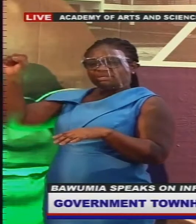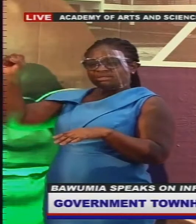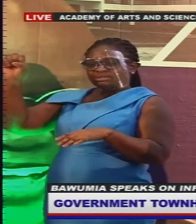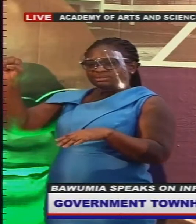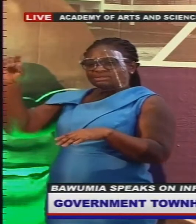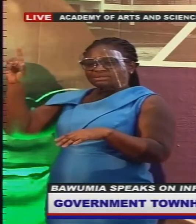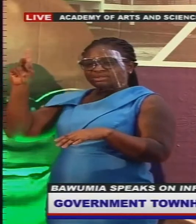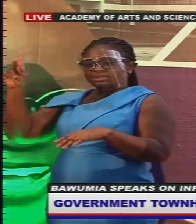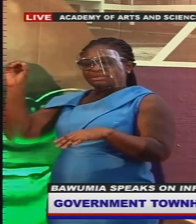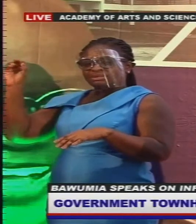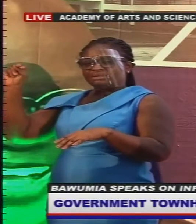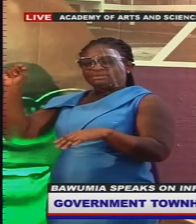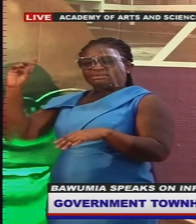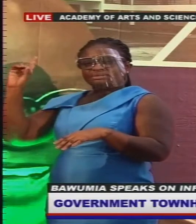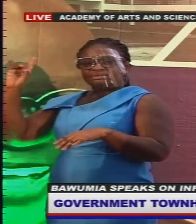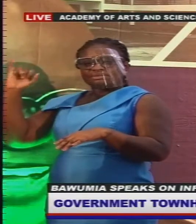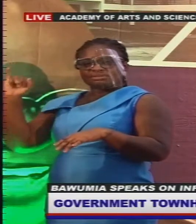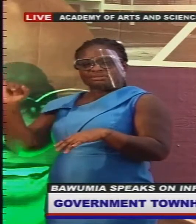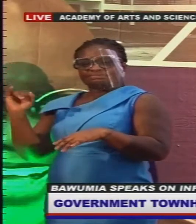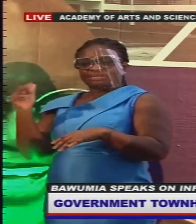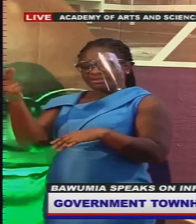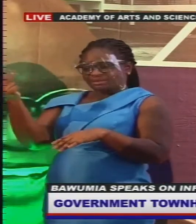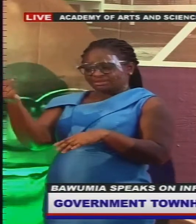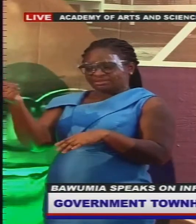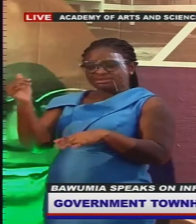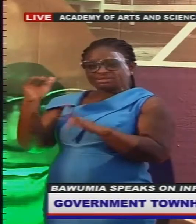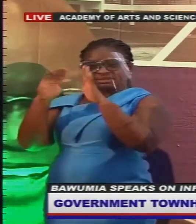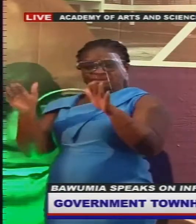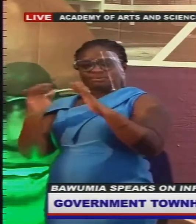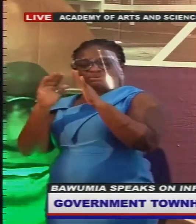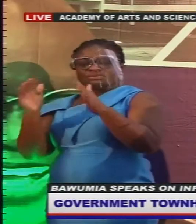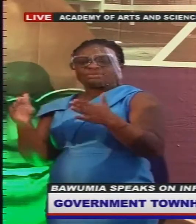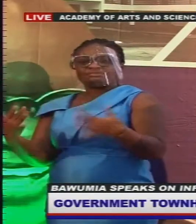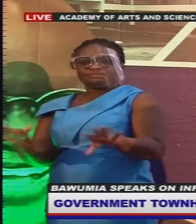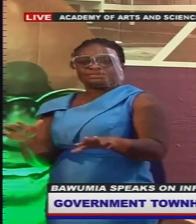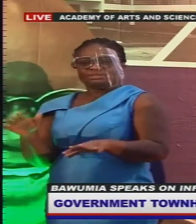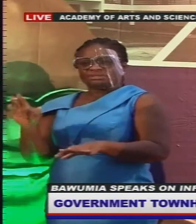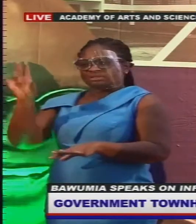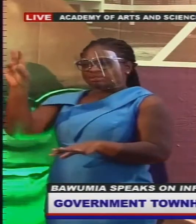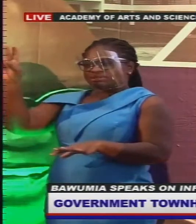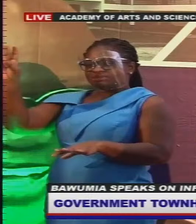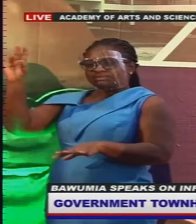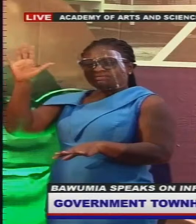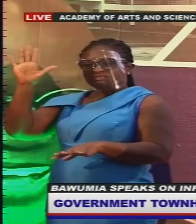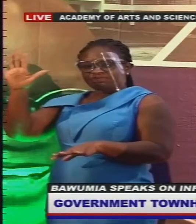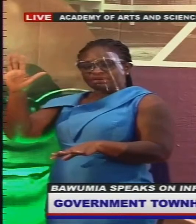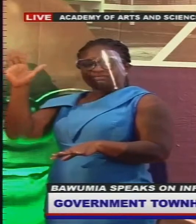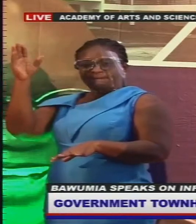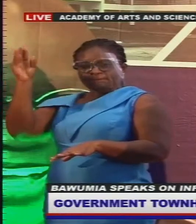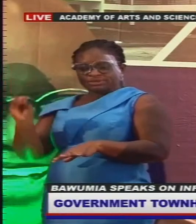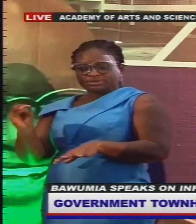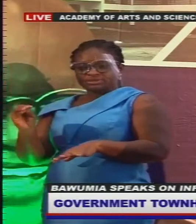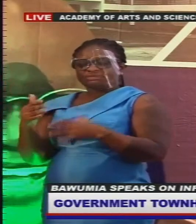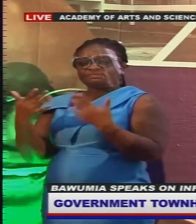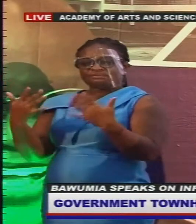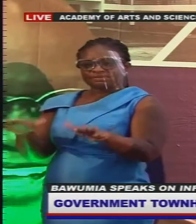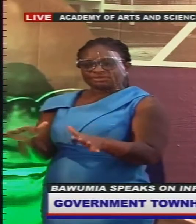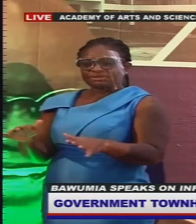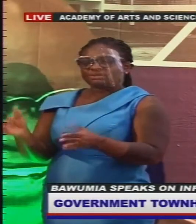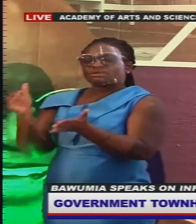Ituma Estate project, 13 housing units, the 75% complete. And in Safi, we also,